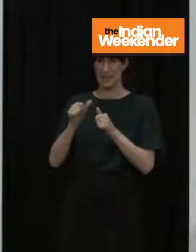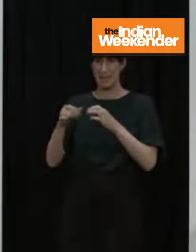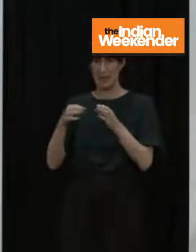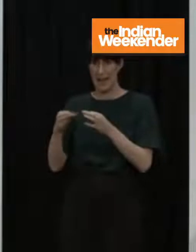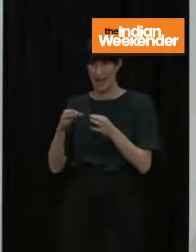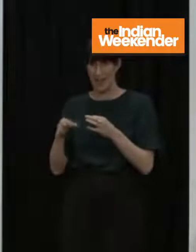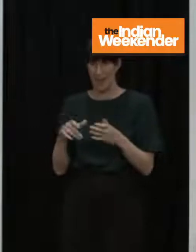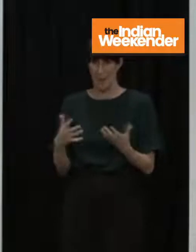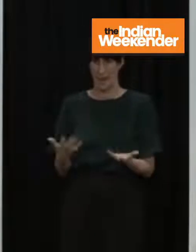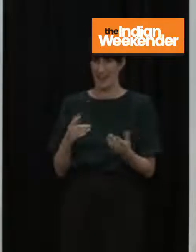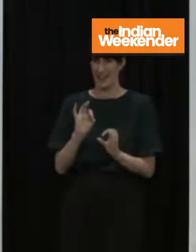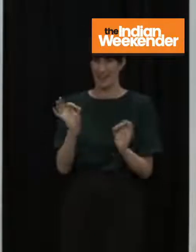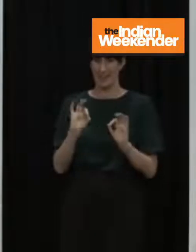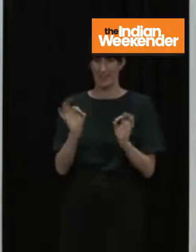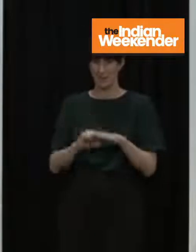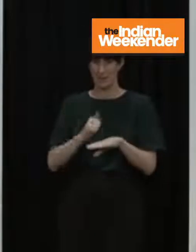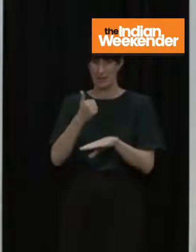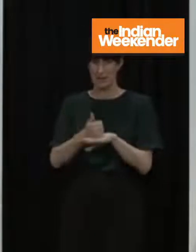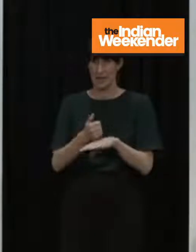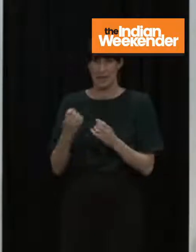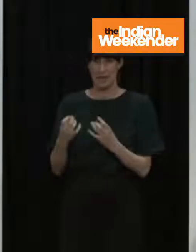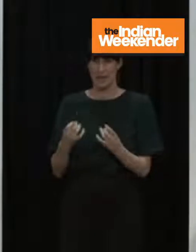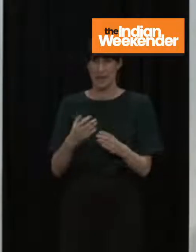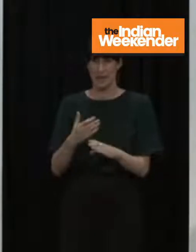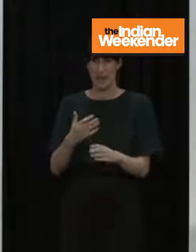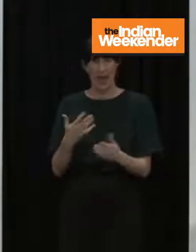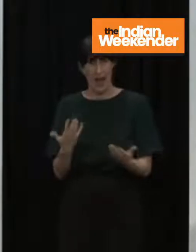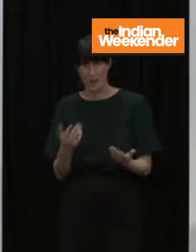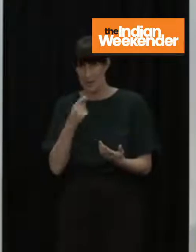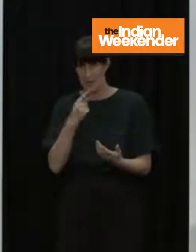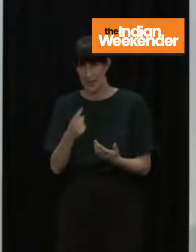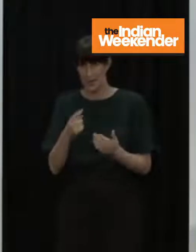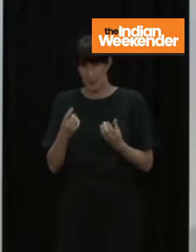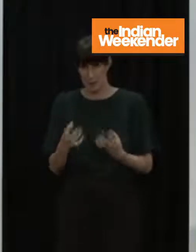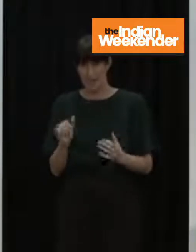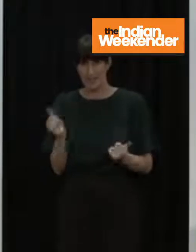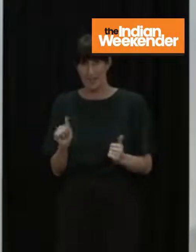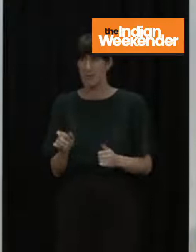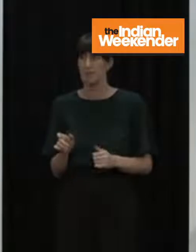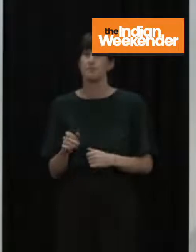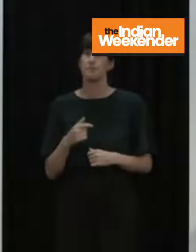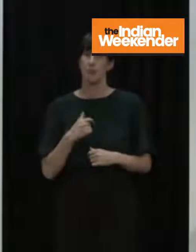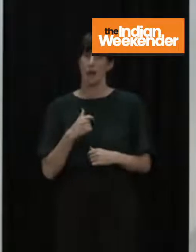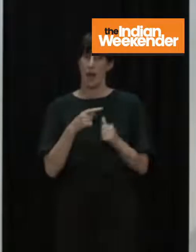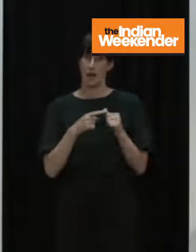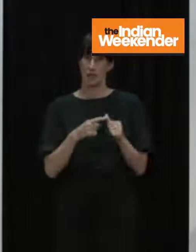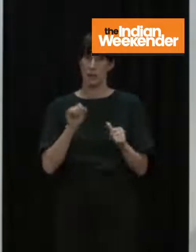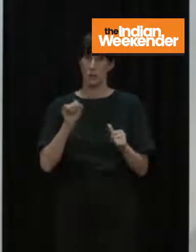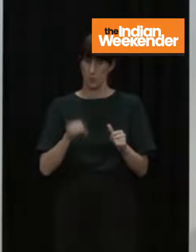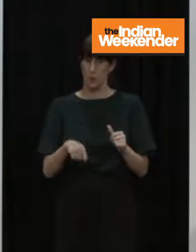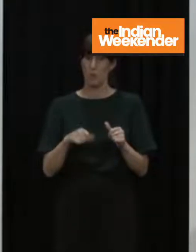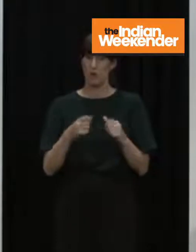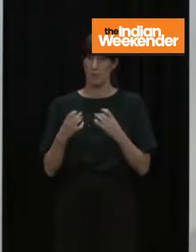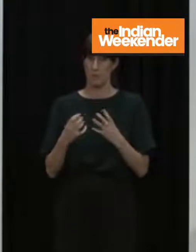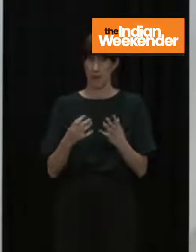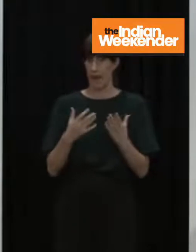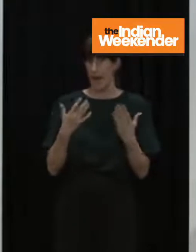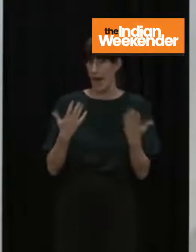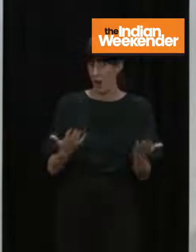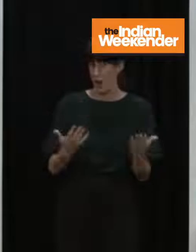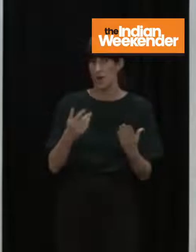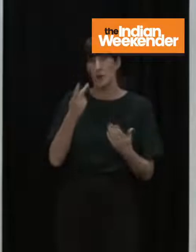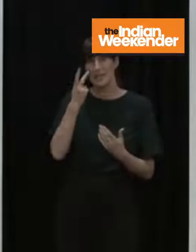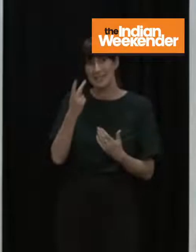hit. How can you say that you were prepared? Well, we can say we were prepared because as a country you can see that we've managed to slow and minimise